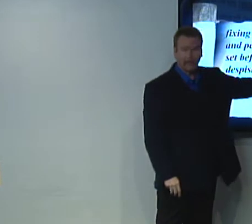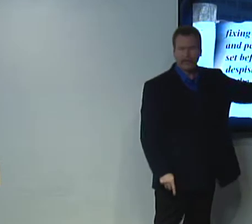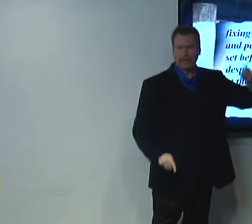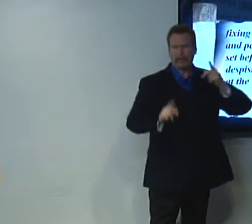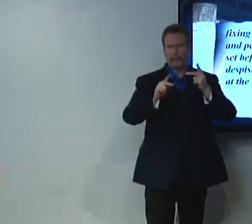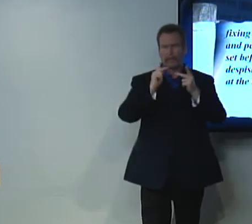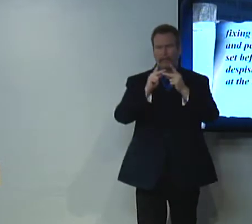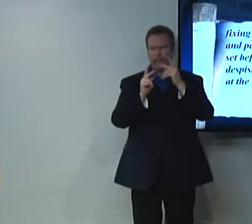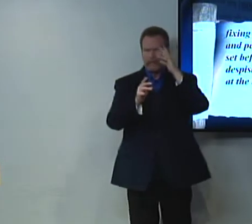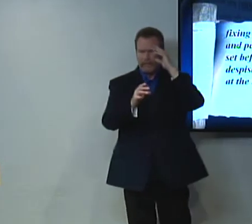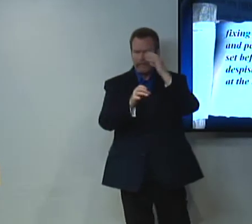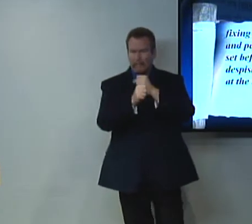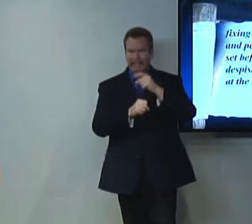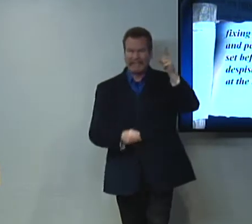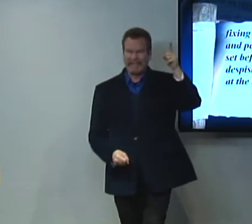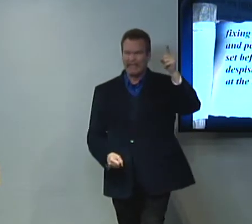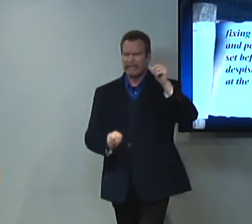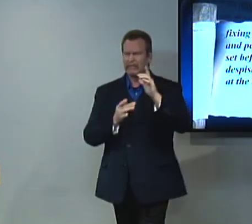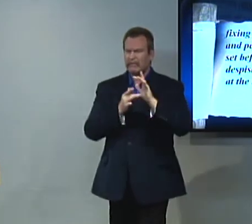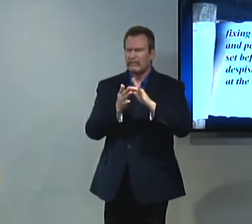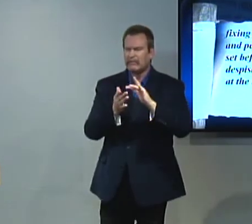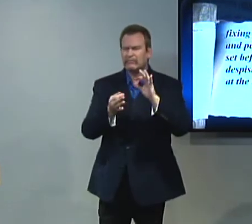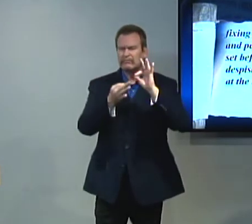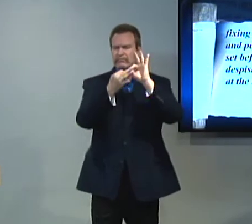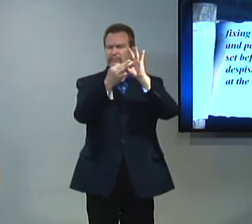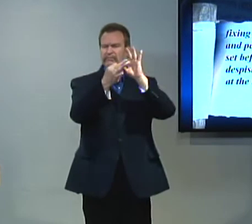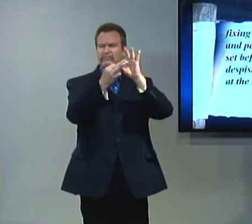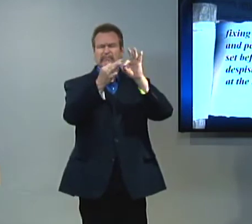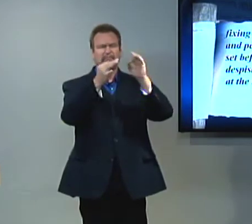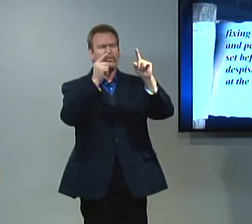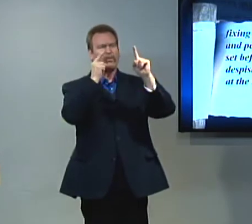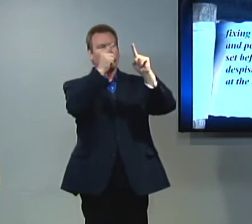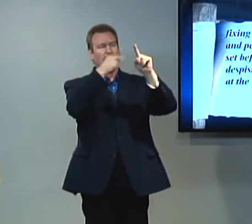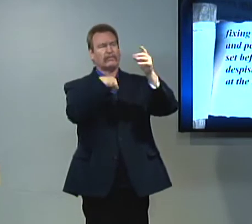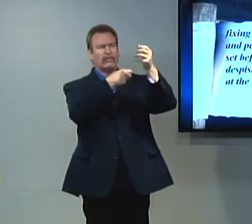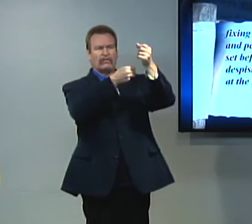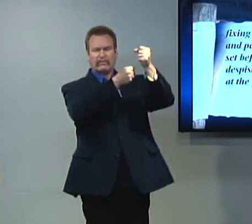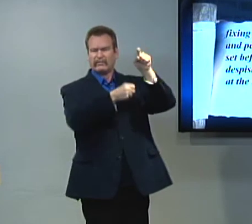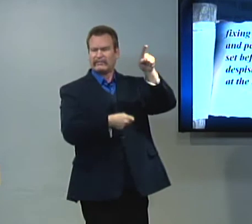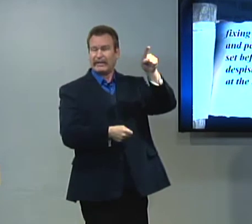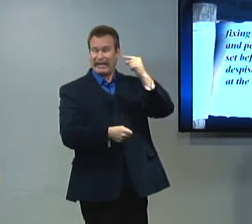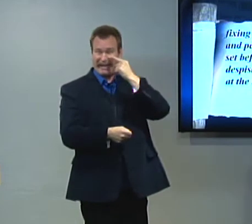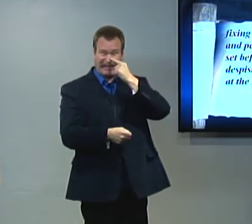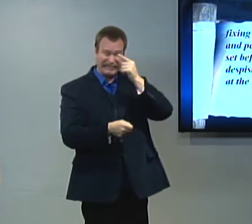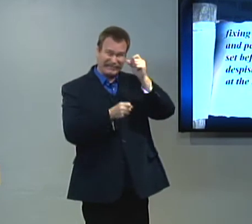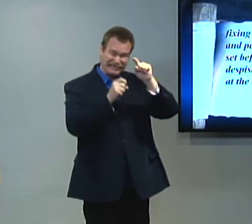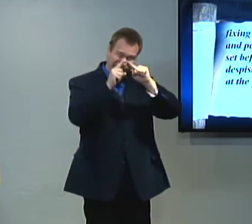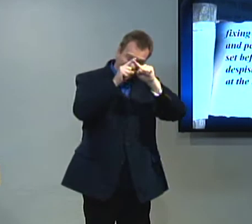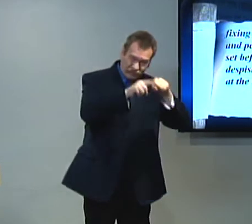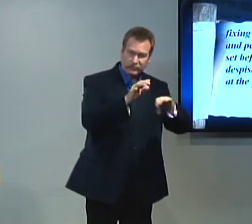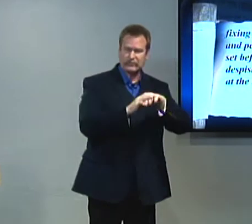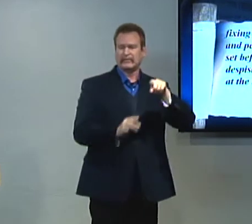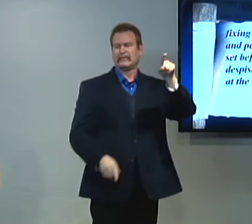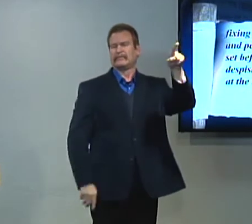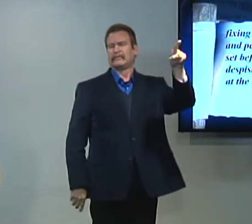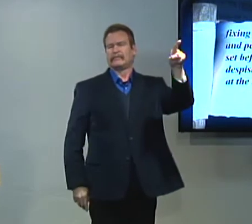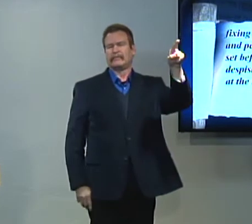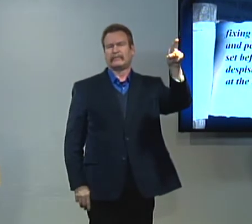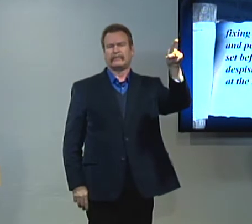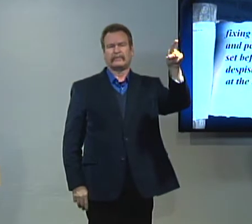our faith. He's the perfecter of faith. Jesus is the perfect one, that perfect example that we look to. We need to keep our